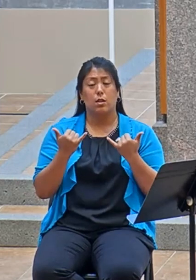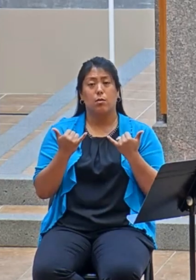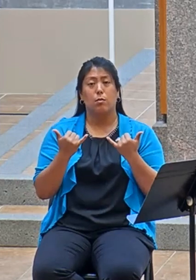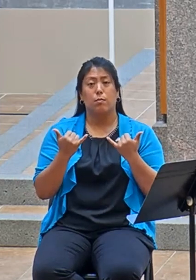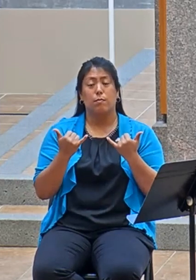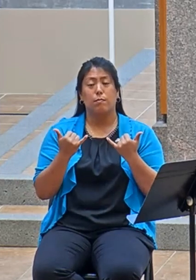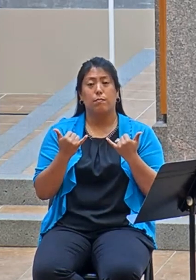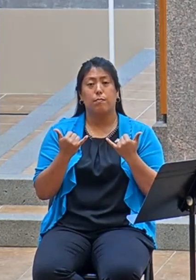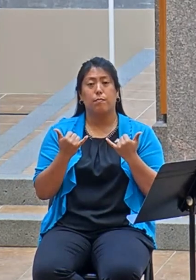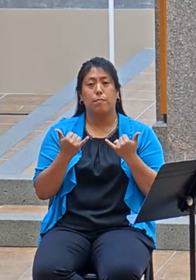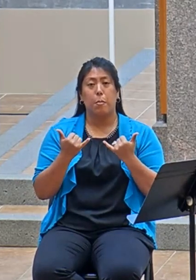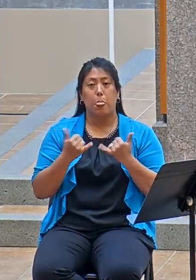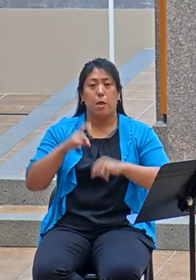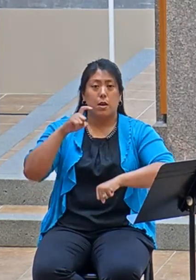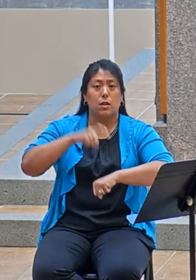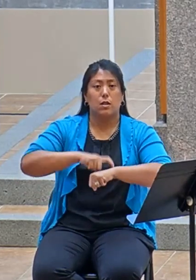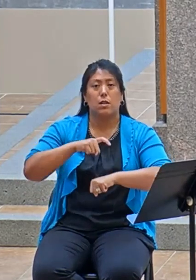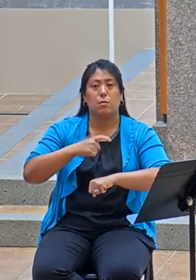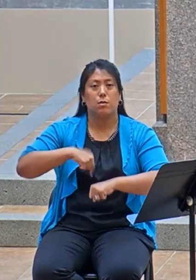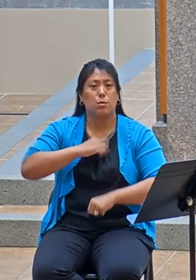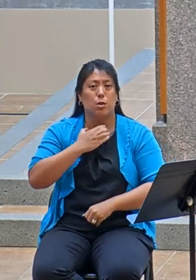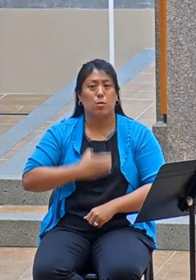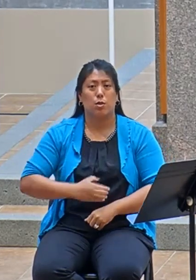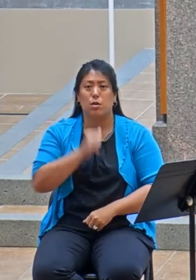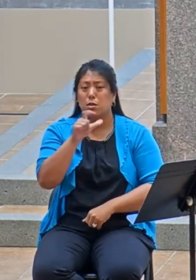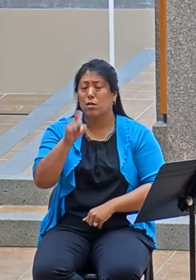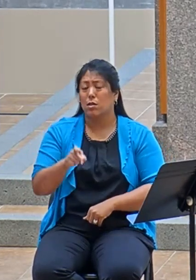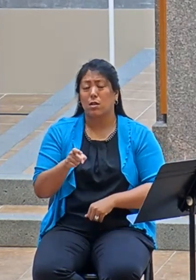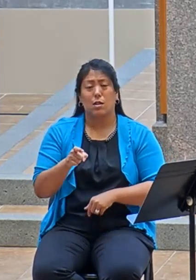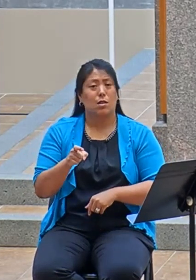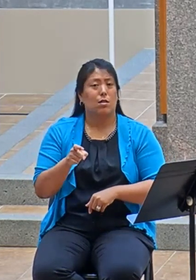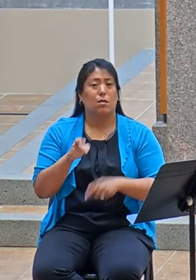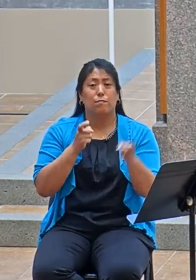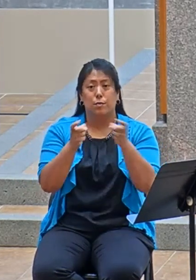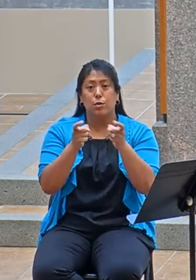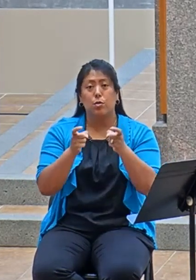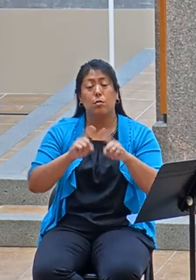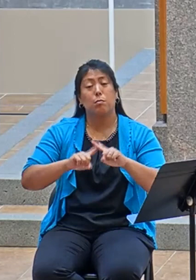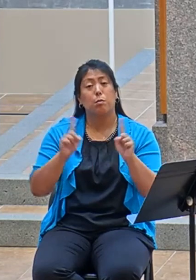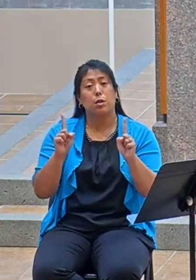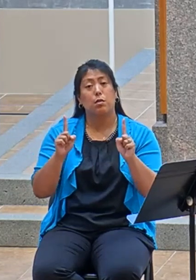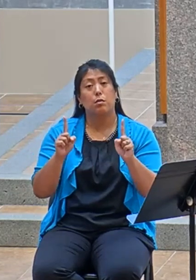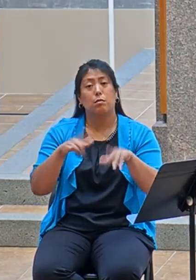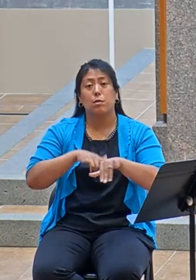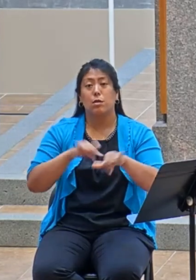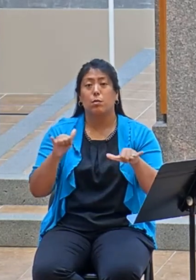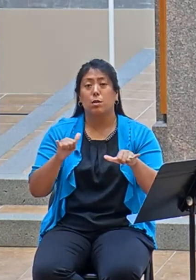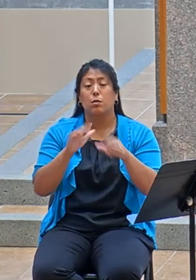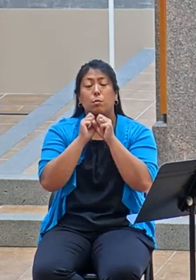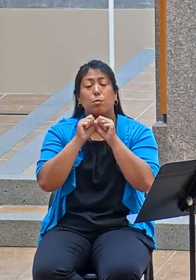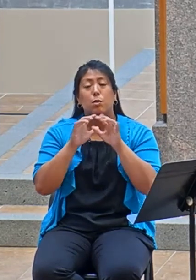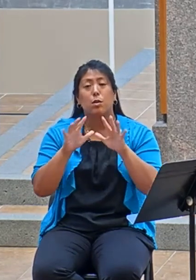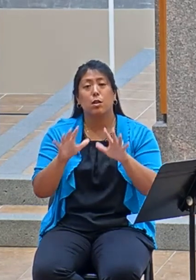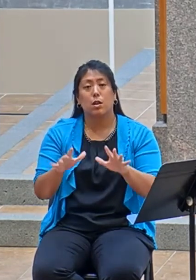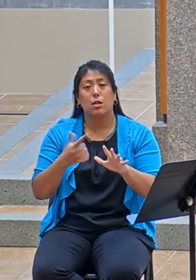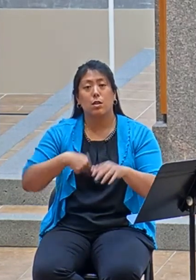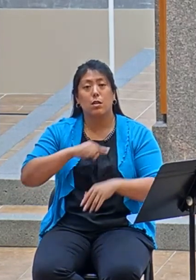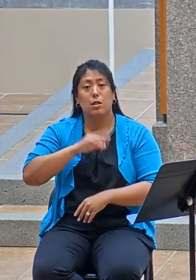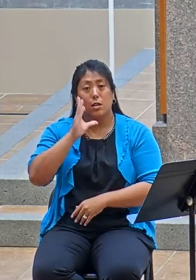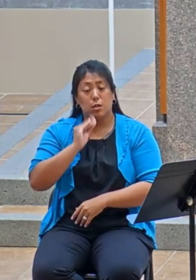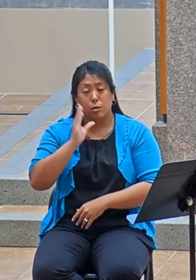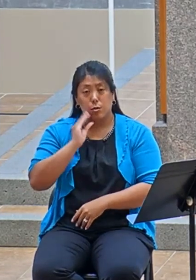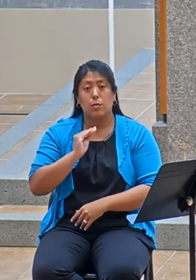now. Times we wish we did not have to endure. But there are also blessings all around